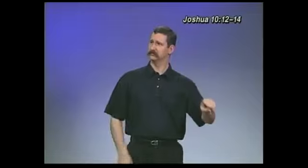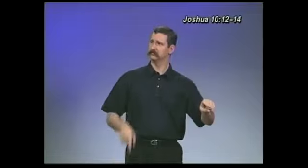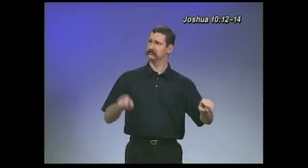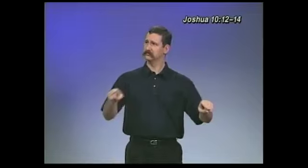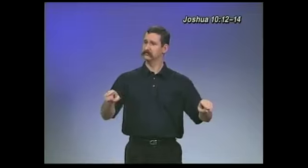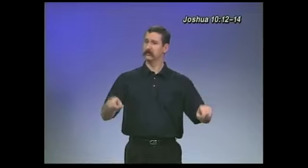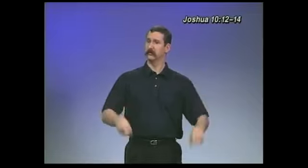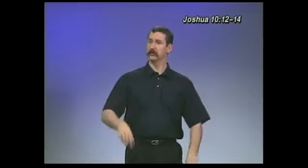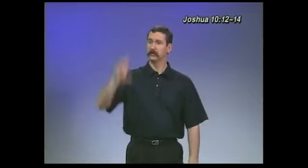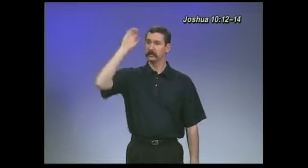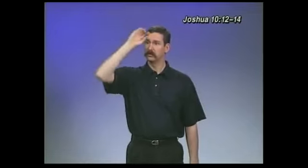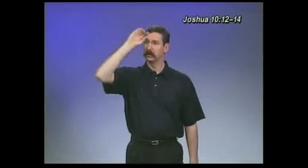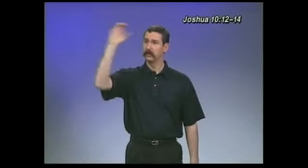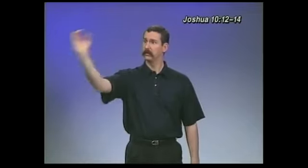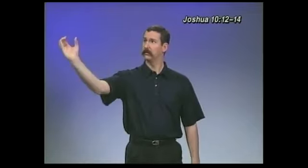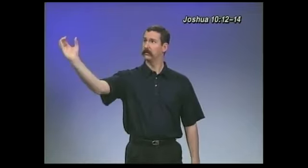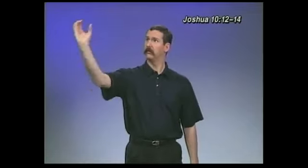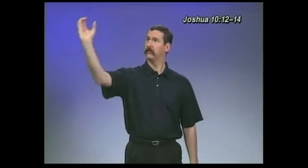in the Elijah Valley.